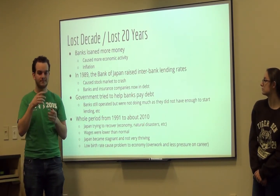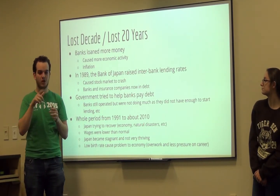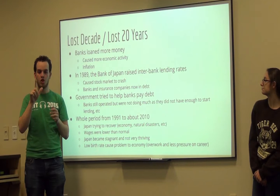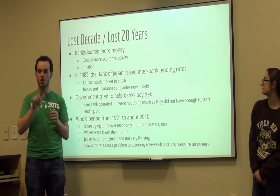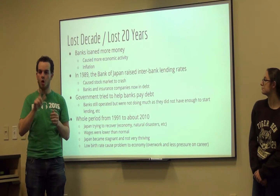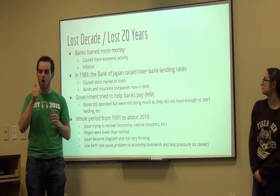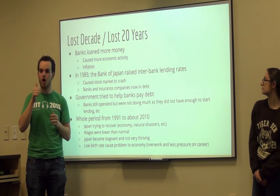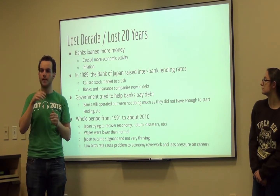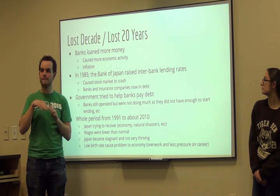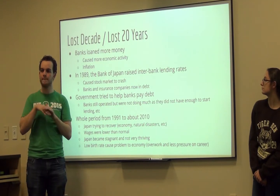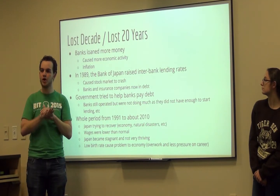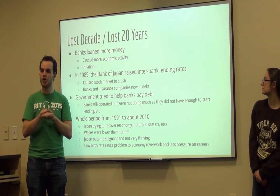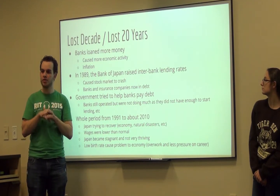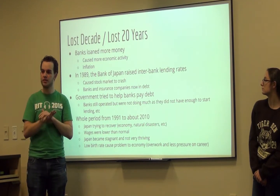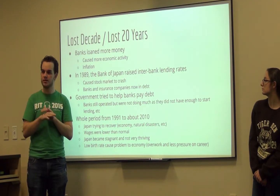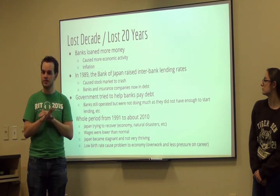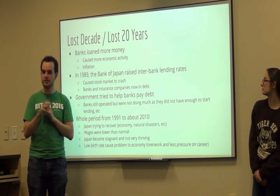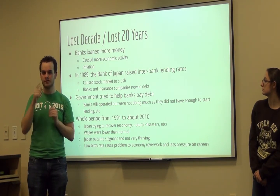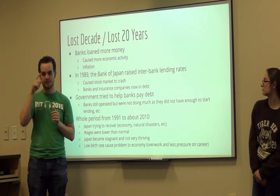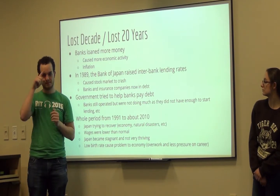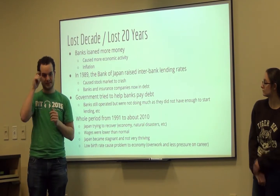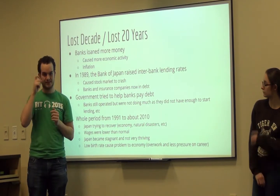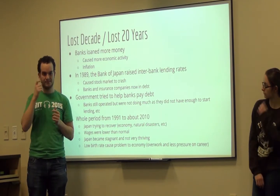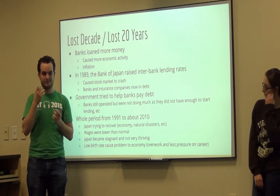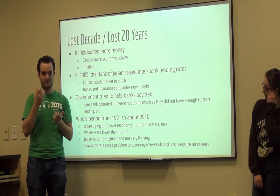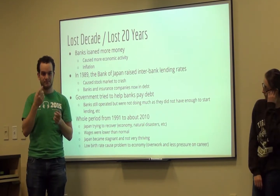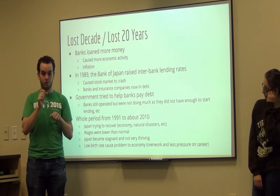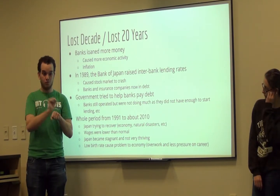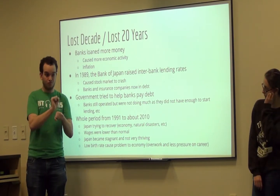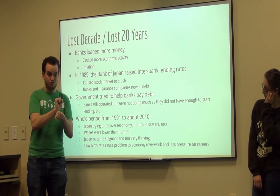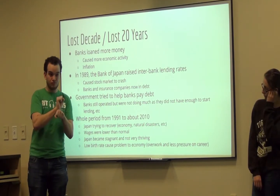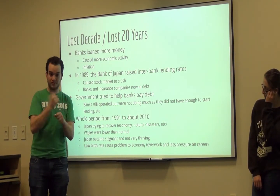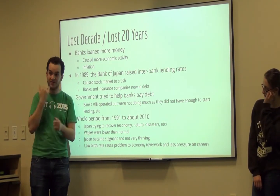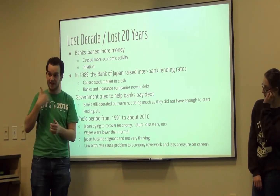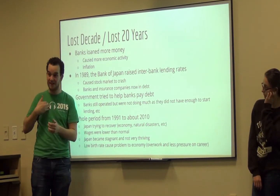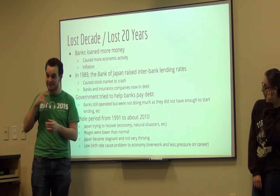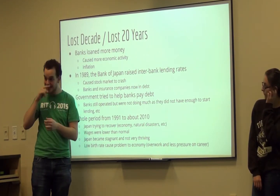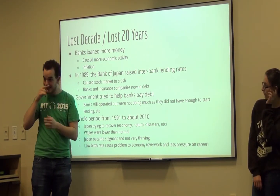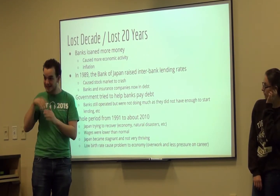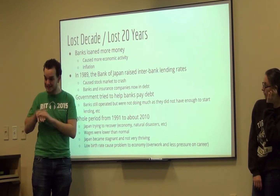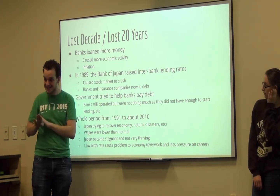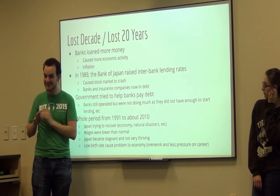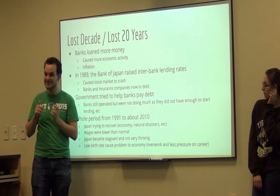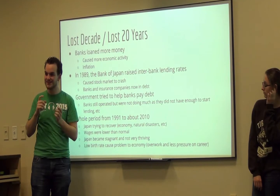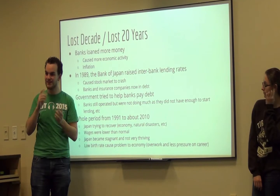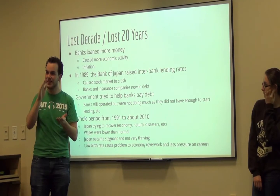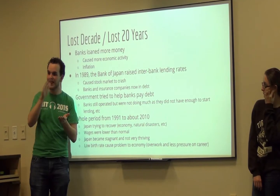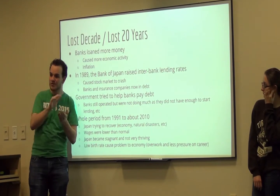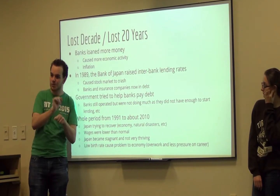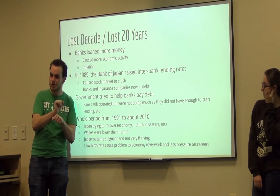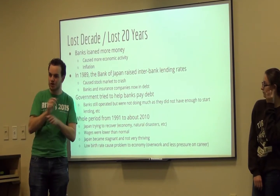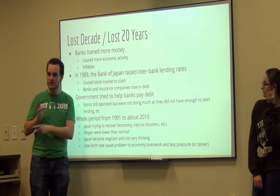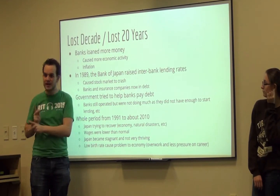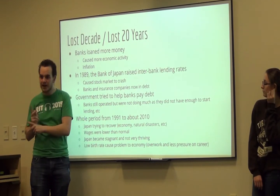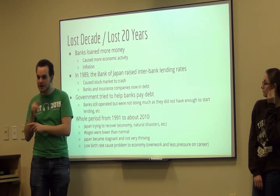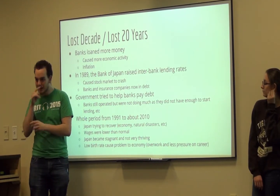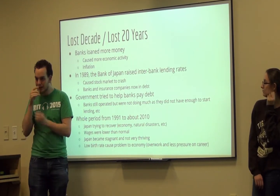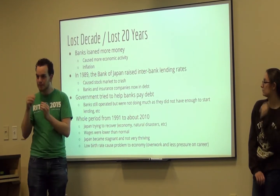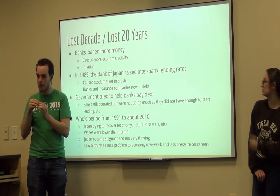And this led to a lower birth rate because people were working all day, every day. They didn't have the ability to take care